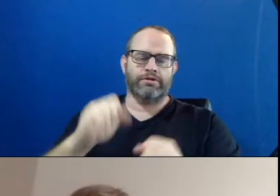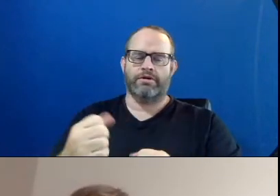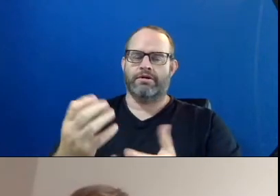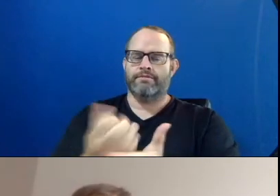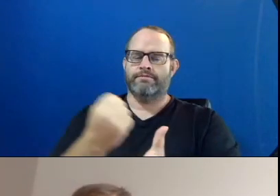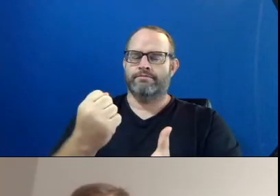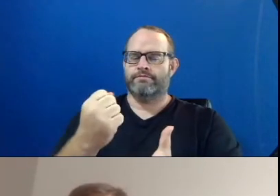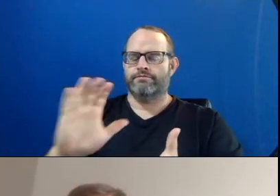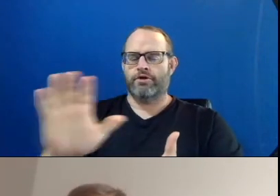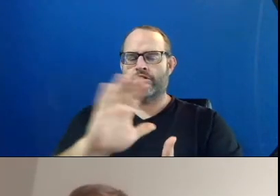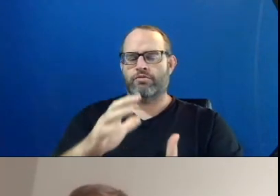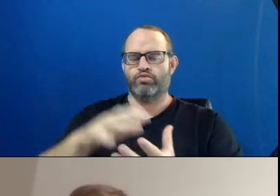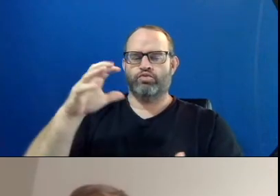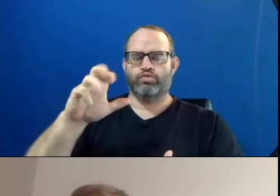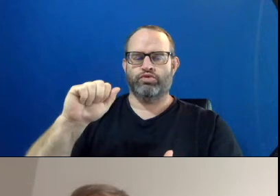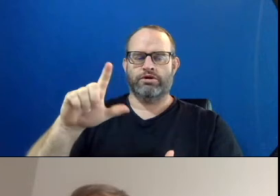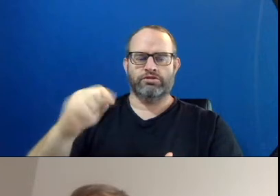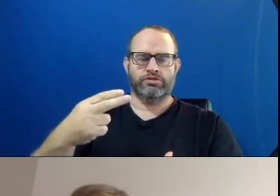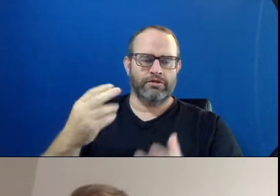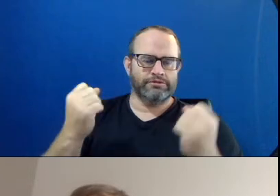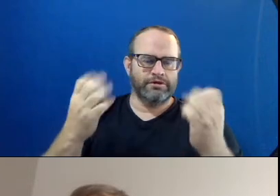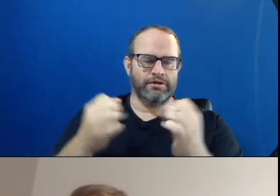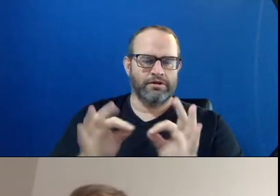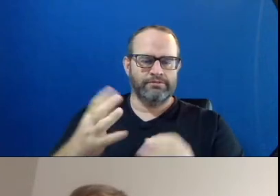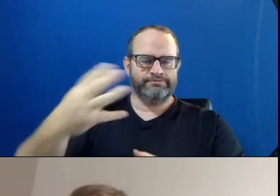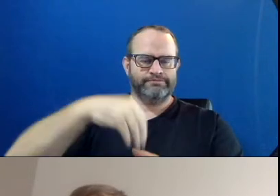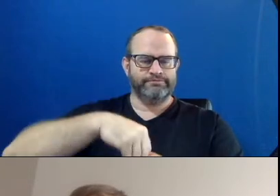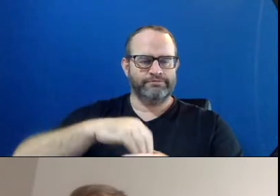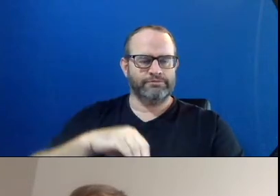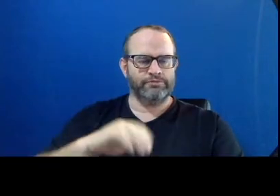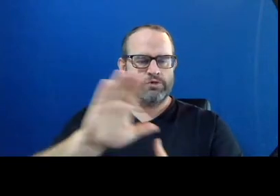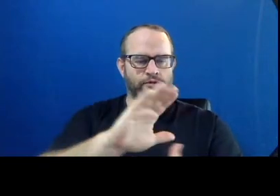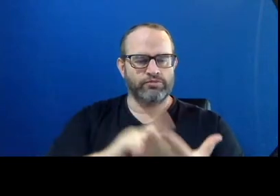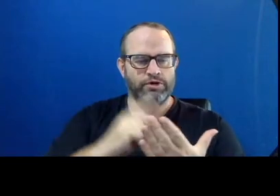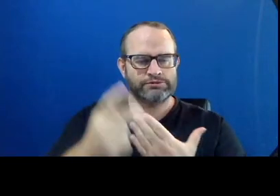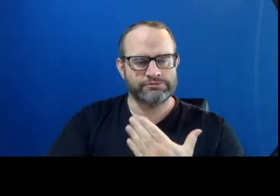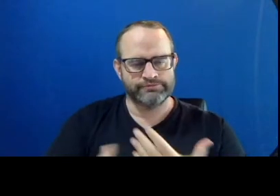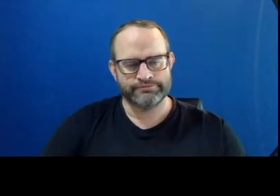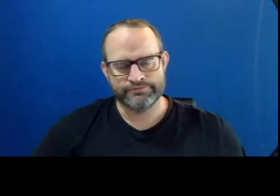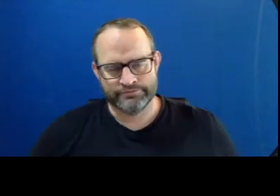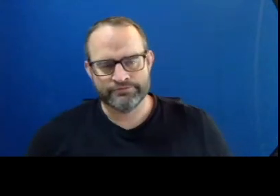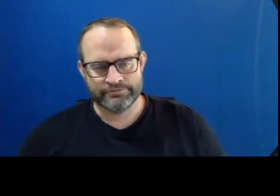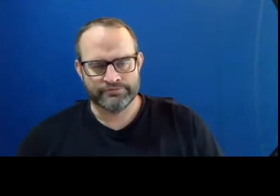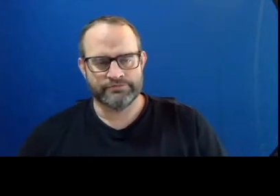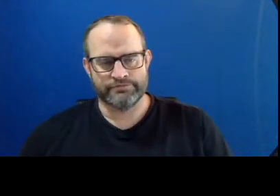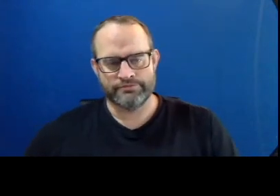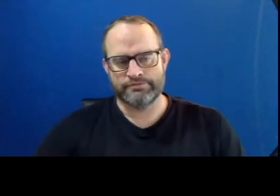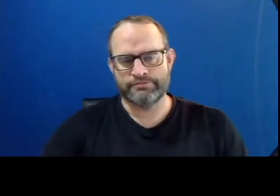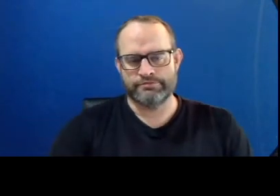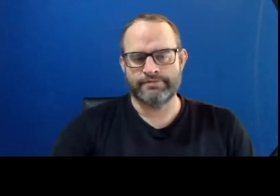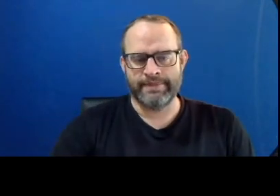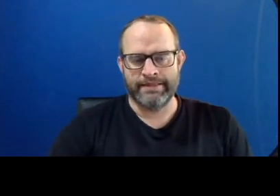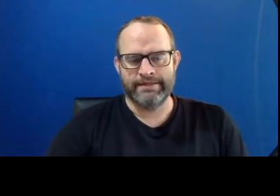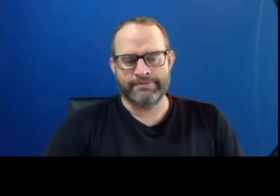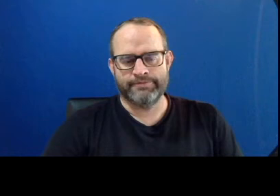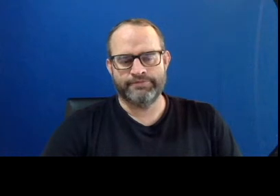And so we do a lot of double checking per se on our research to make sure that we are aligning what we are producing with what the